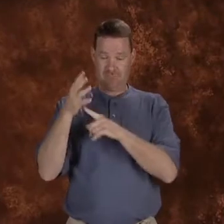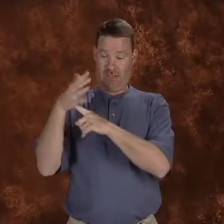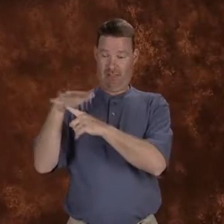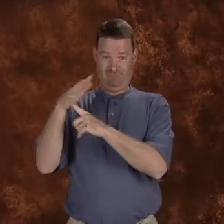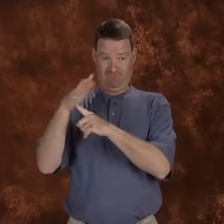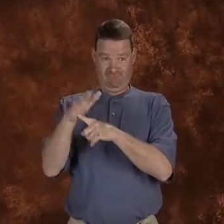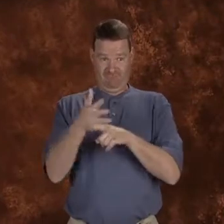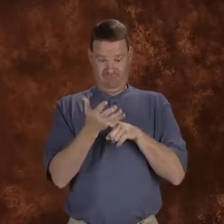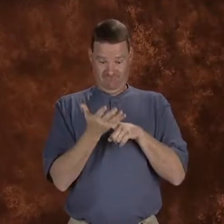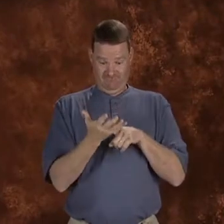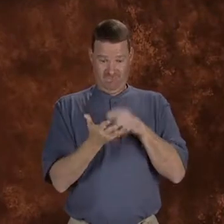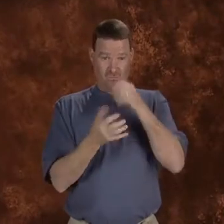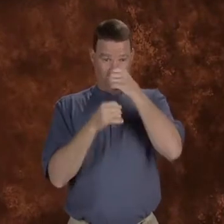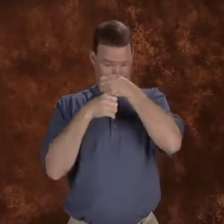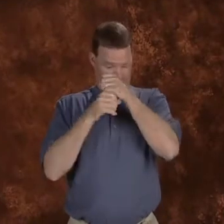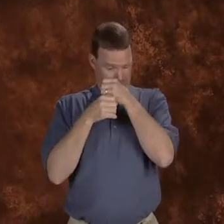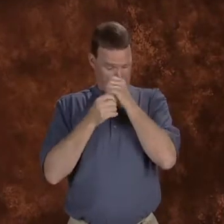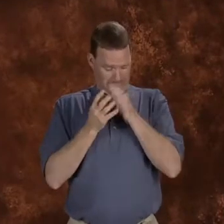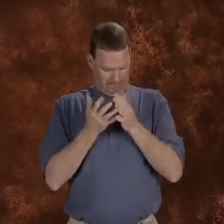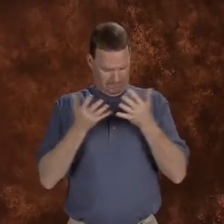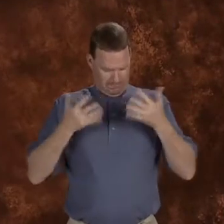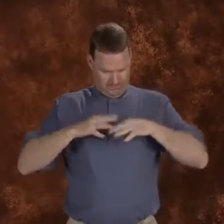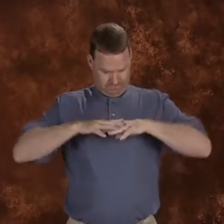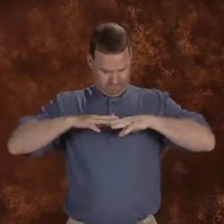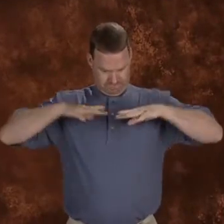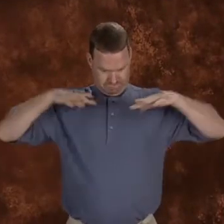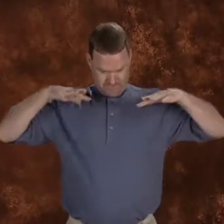Did you know that leaves are very cool?